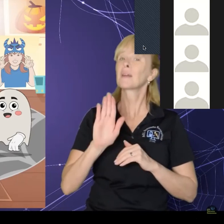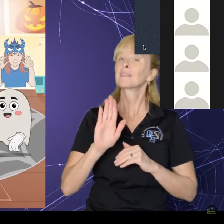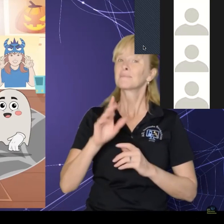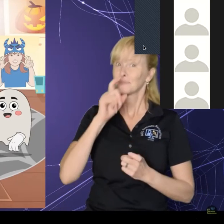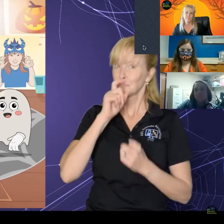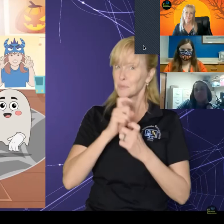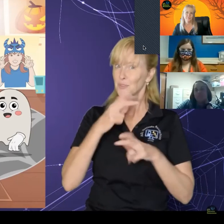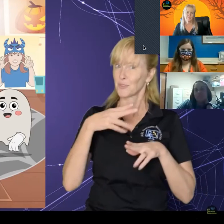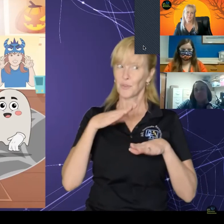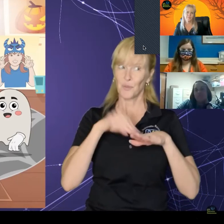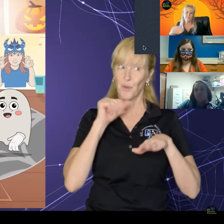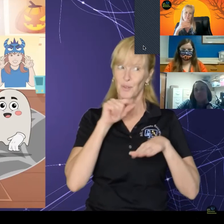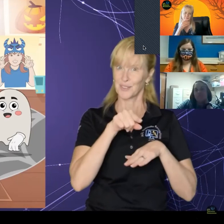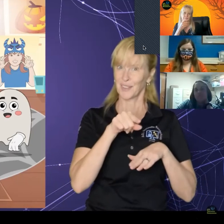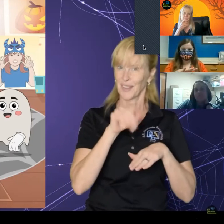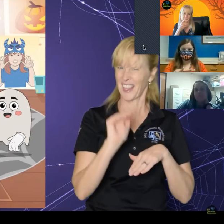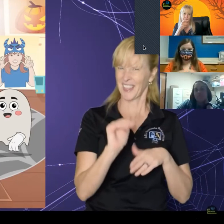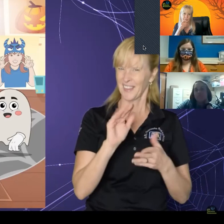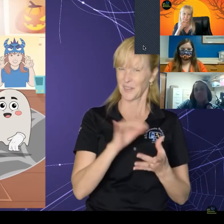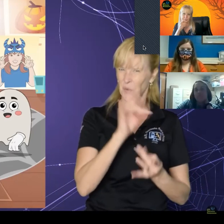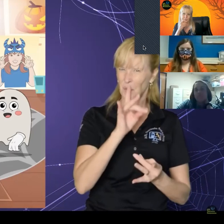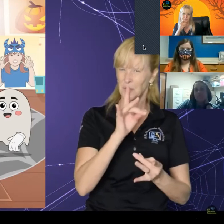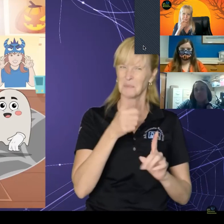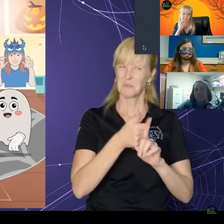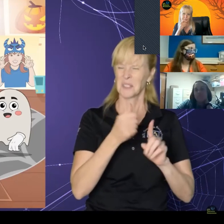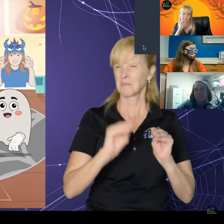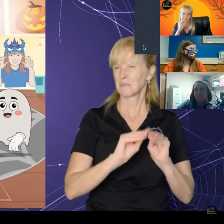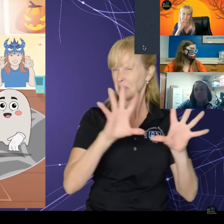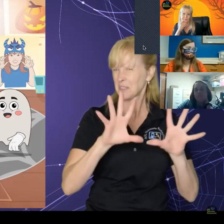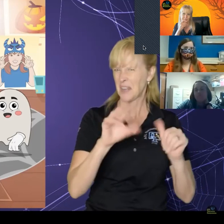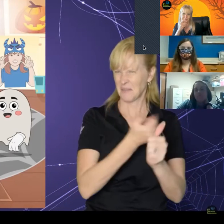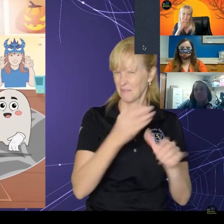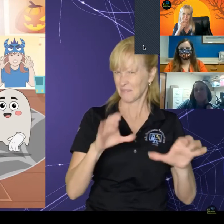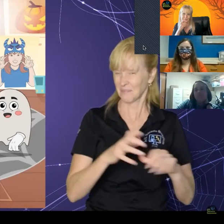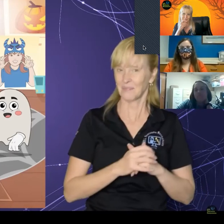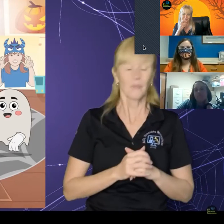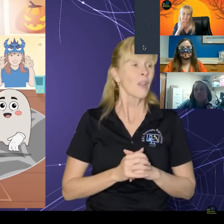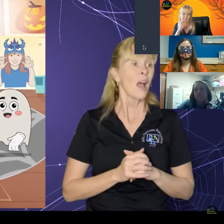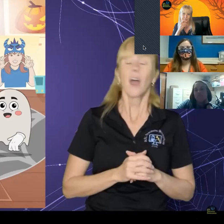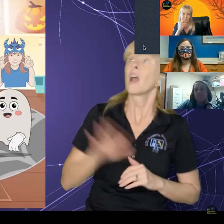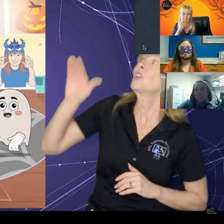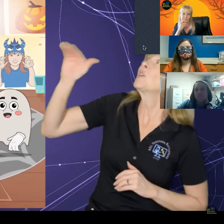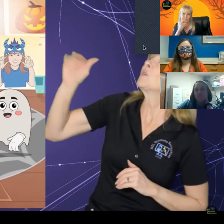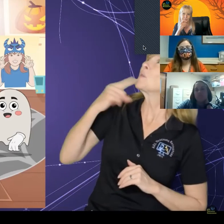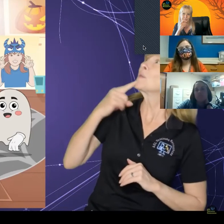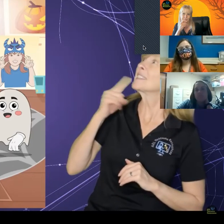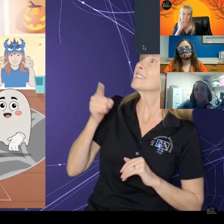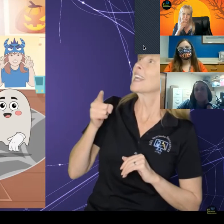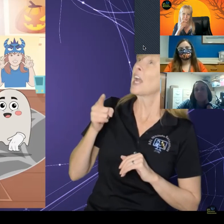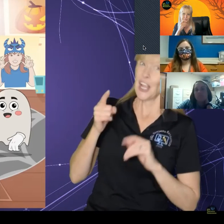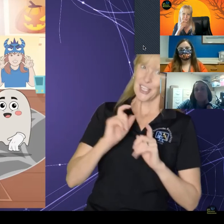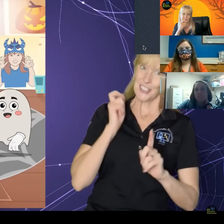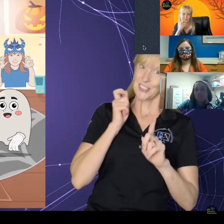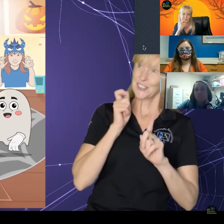Ghost, who was transparent in everything he did. Trick or treat, candy